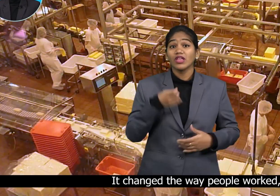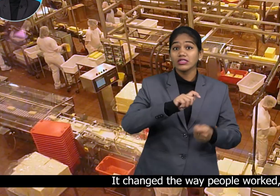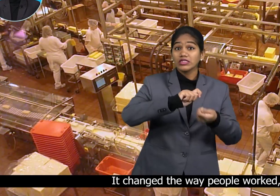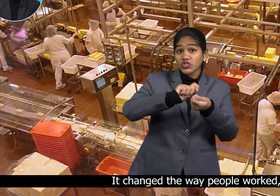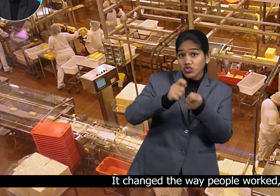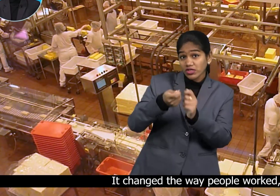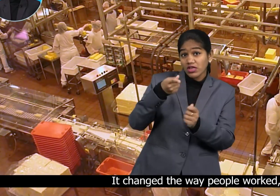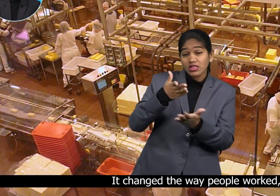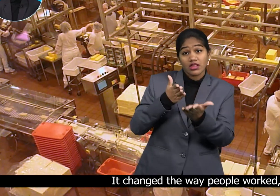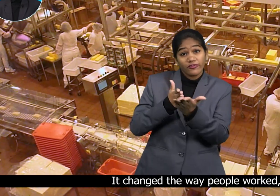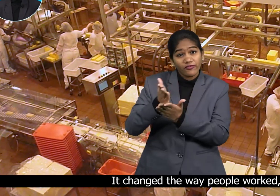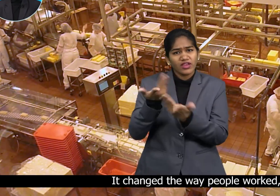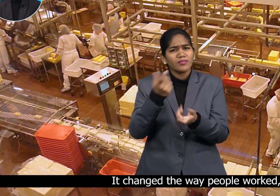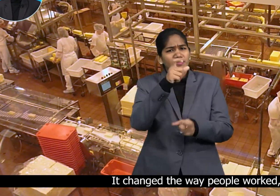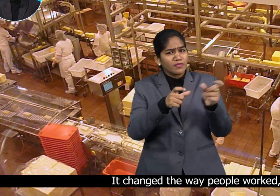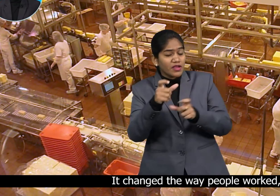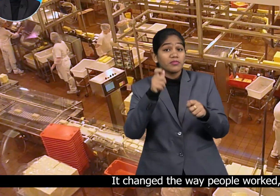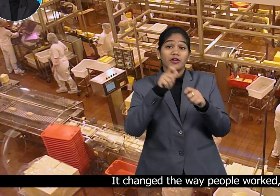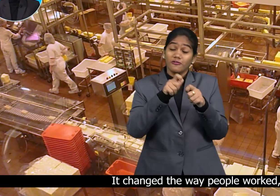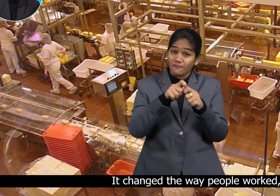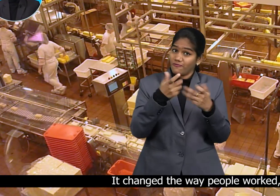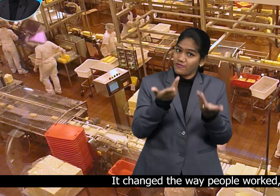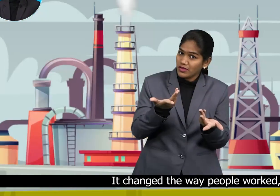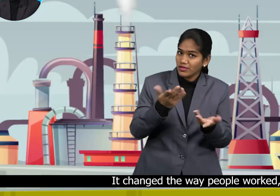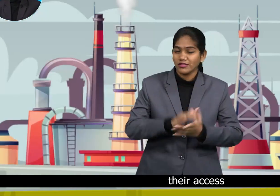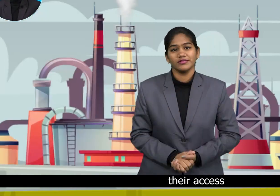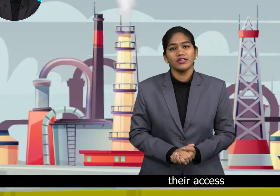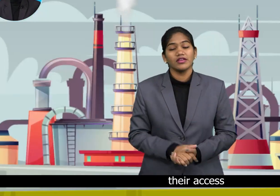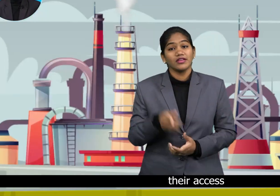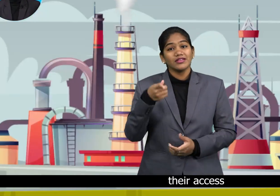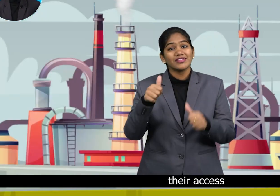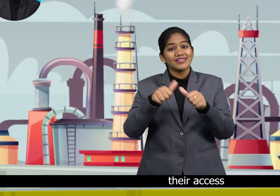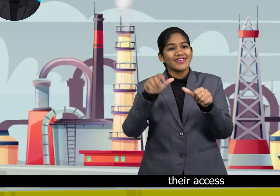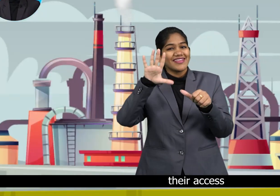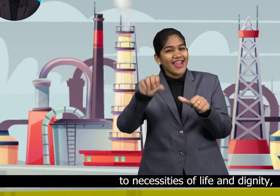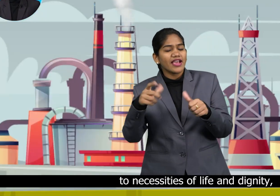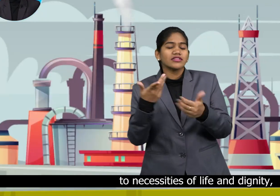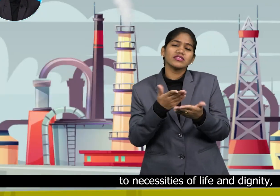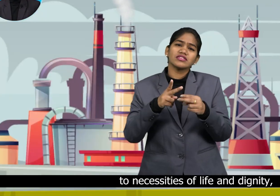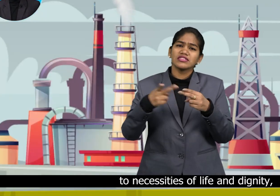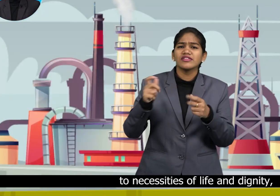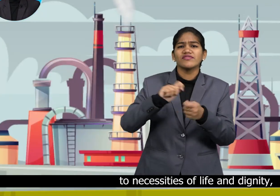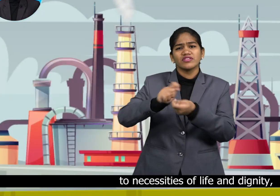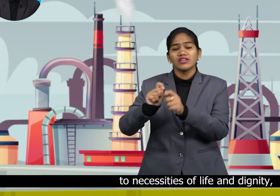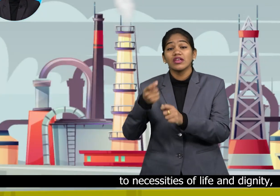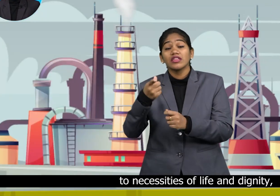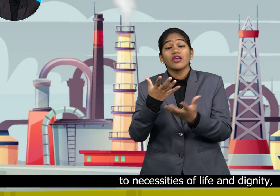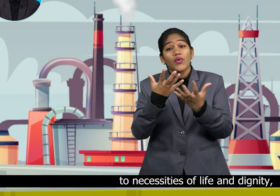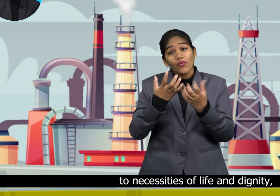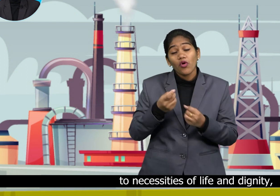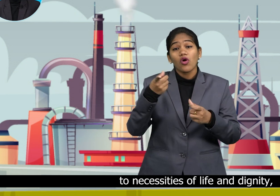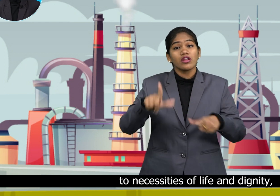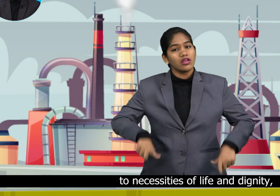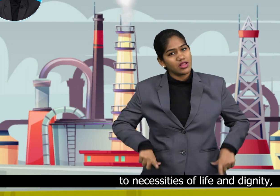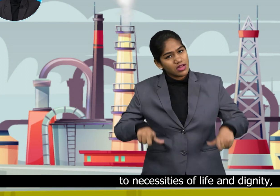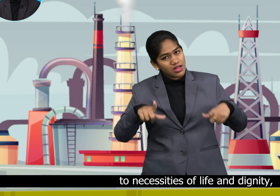It changed the way people worked, their accesses to necessities of